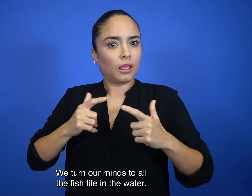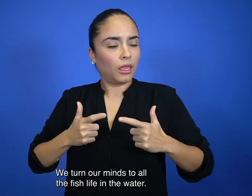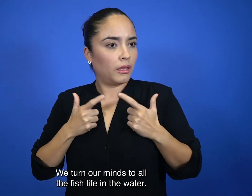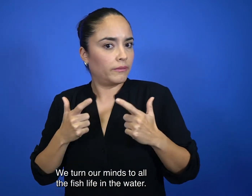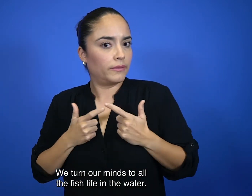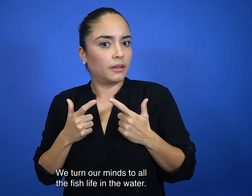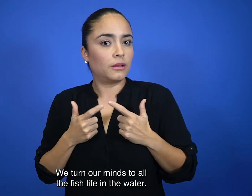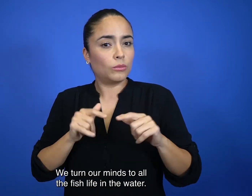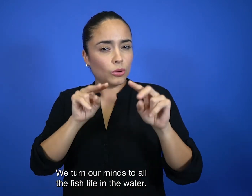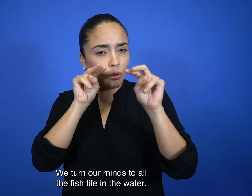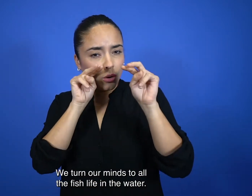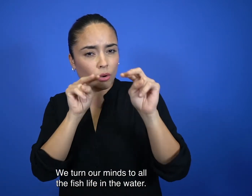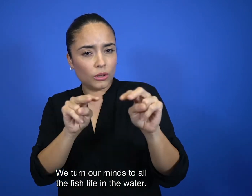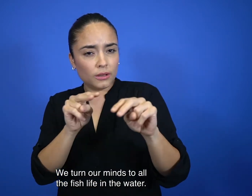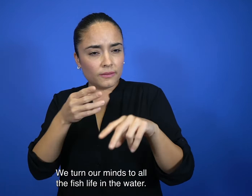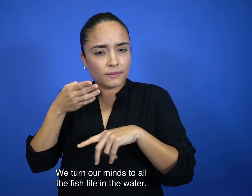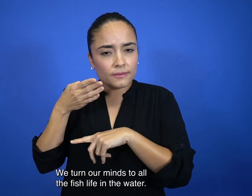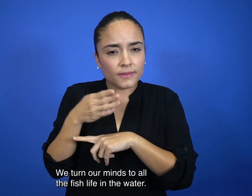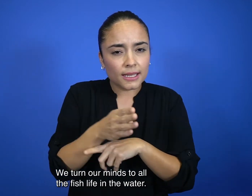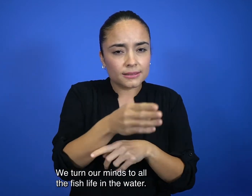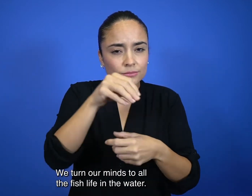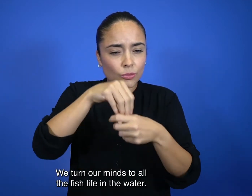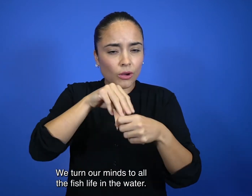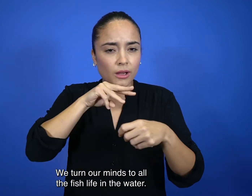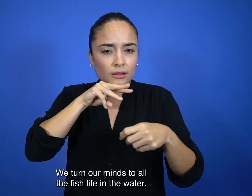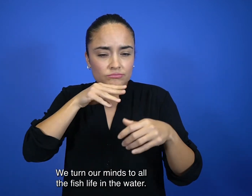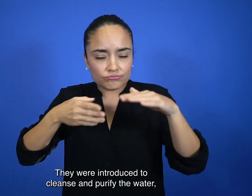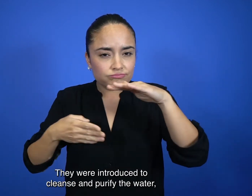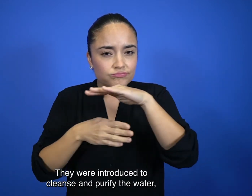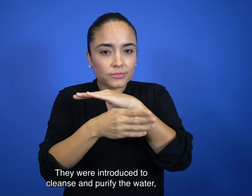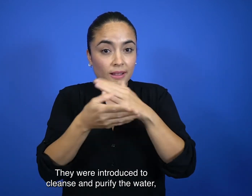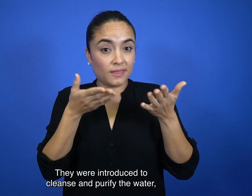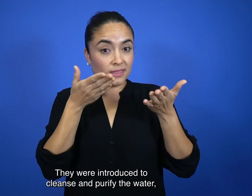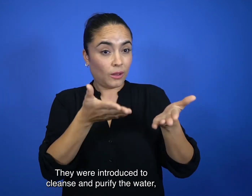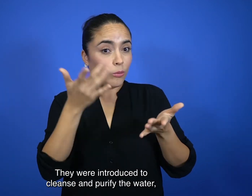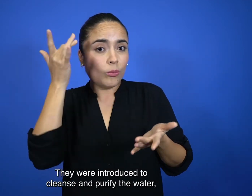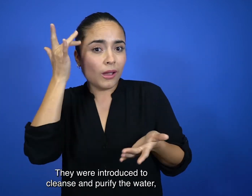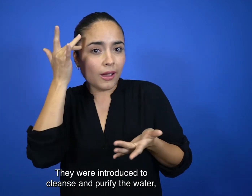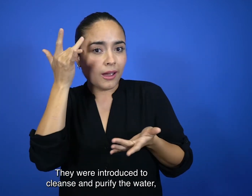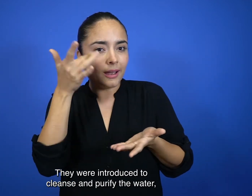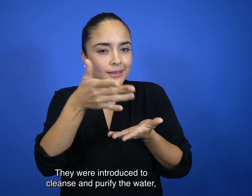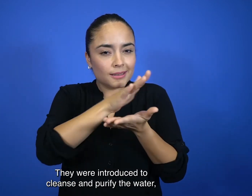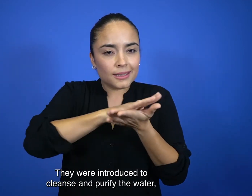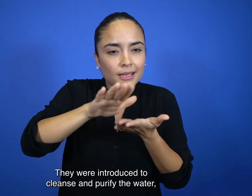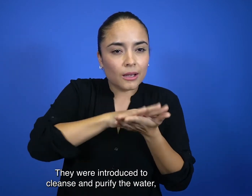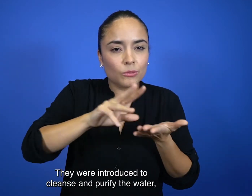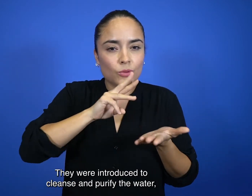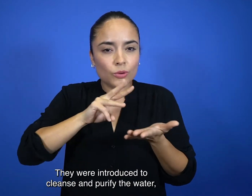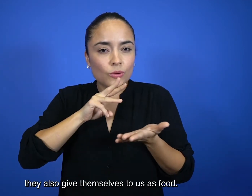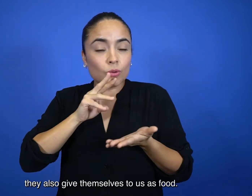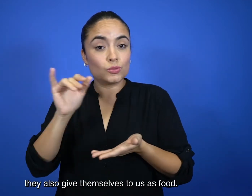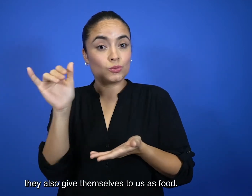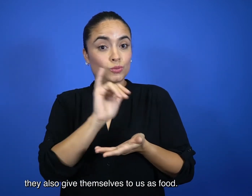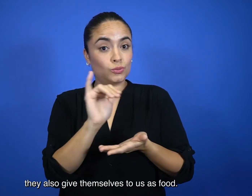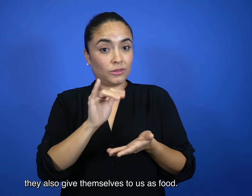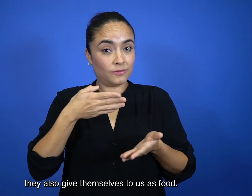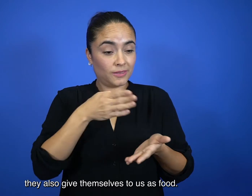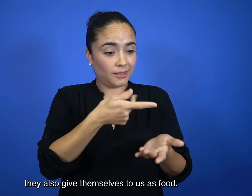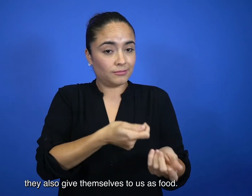our minds to all the fish life in the water. They were introduced to cleanse and purify the water. They also give themselves to us